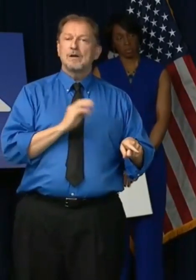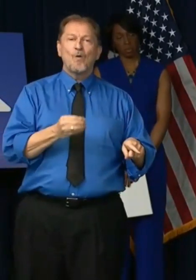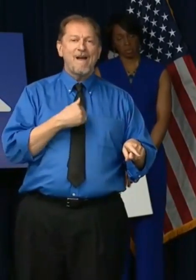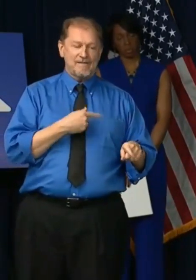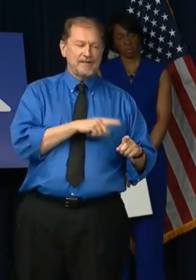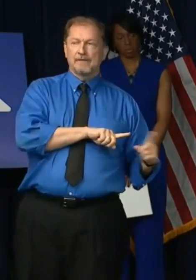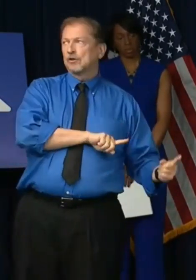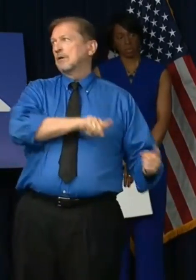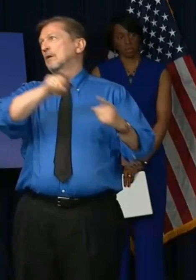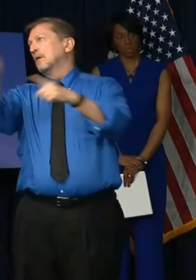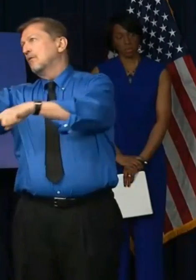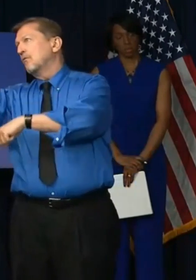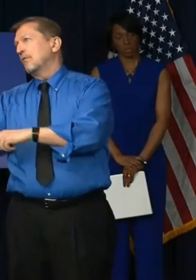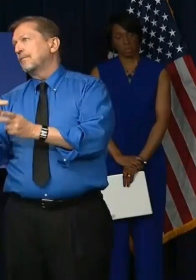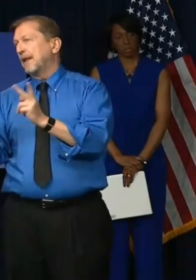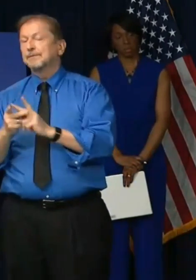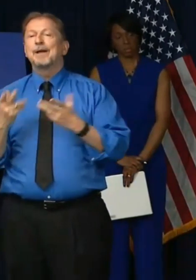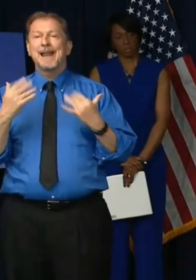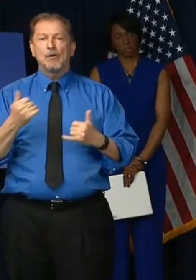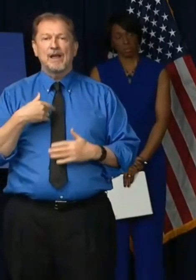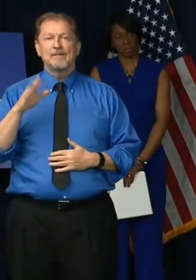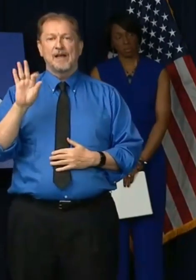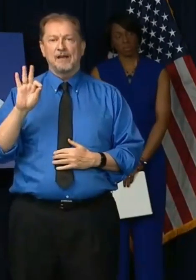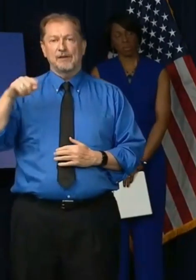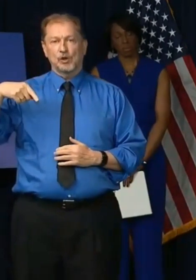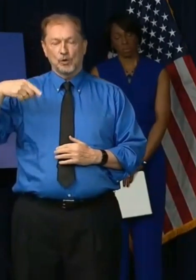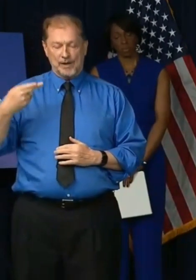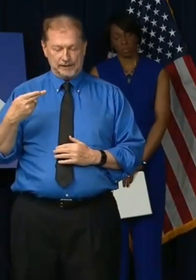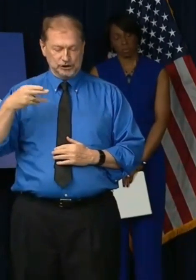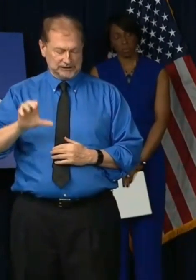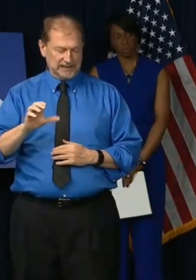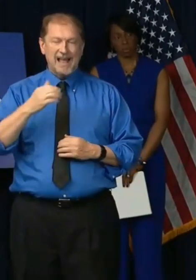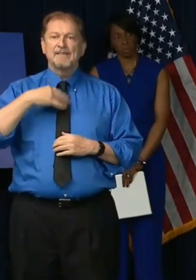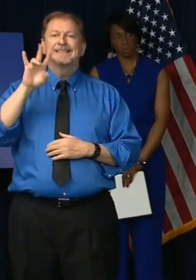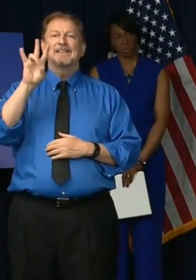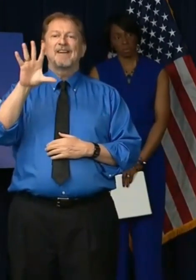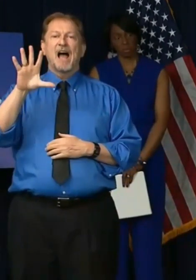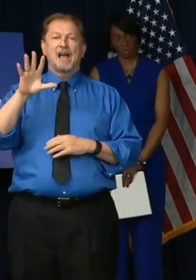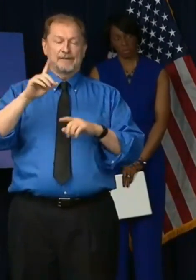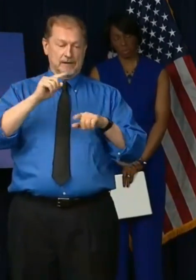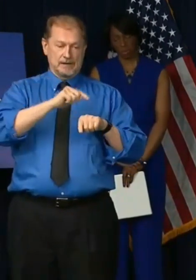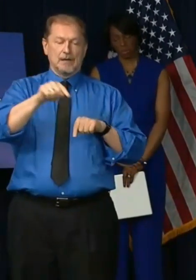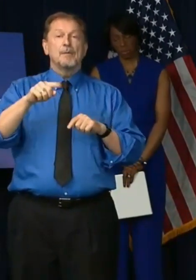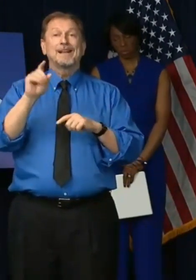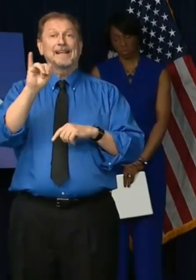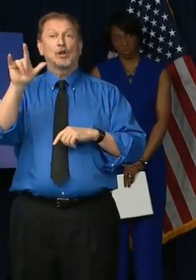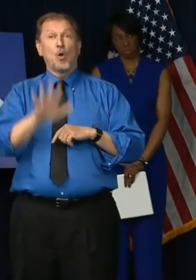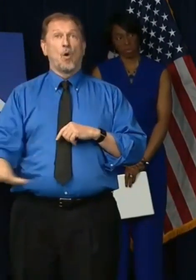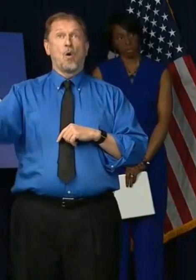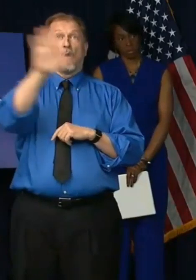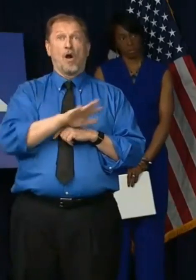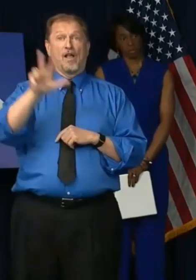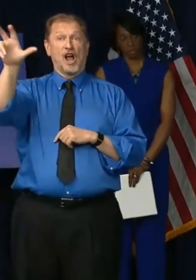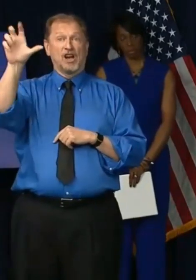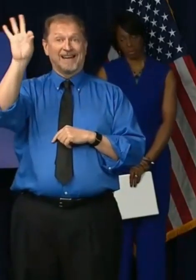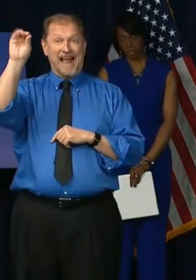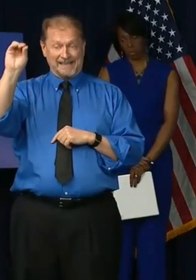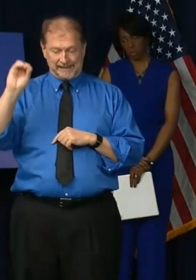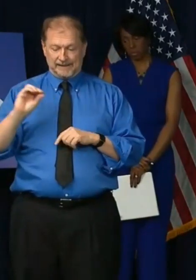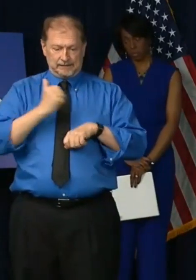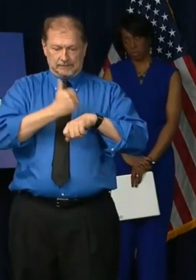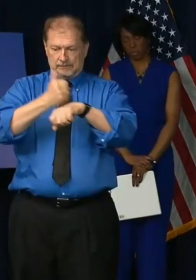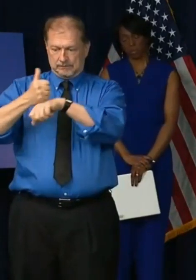many FQHCs, 75 of them so far, and there are 390 of them throughout the state, and we hope that more will join